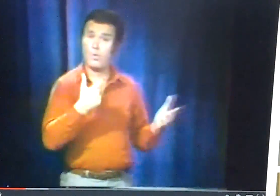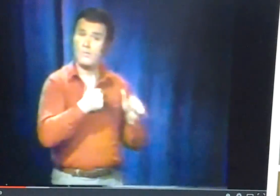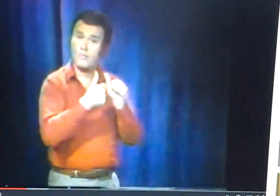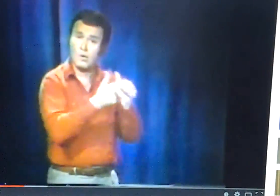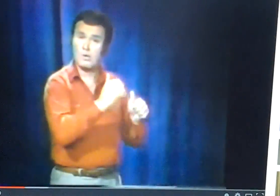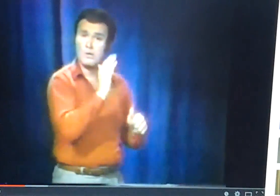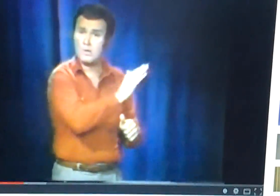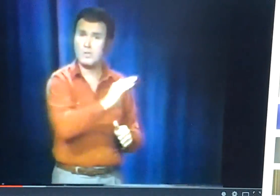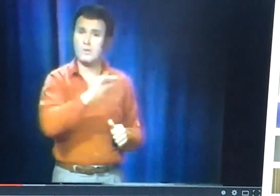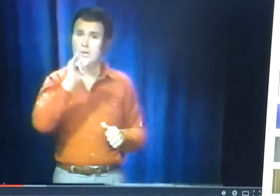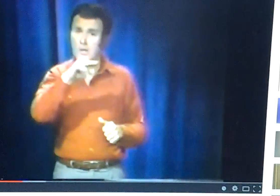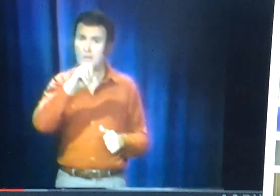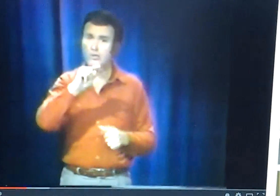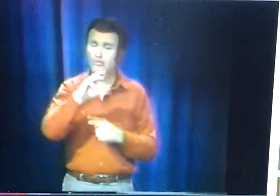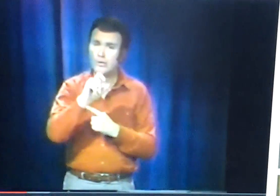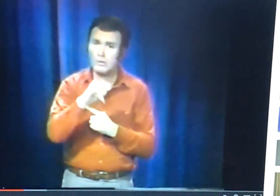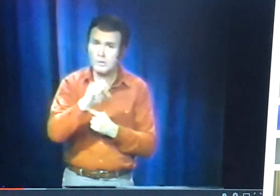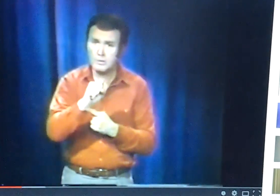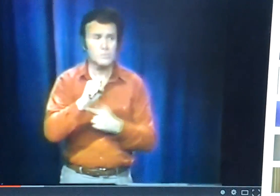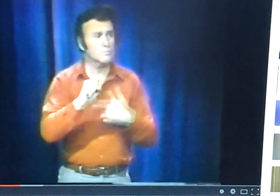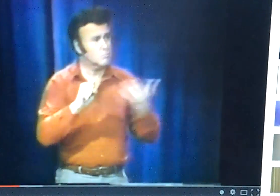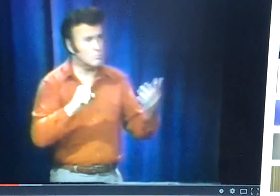to go out in the hallway and